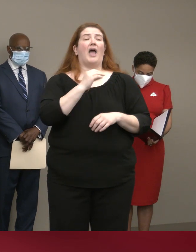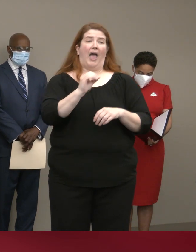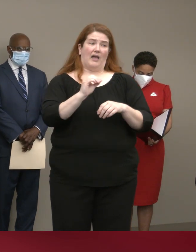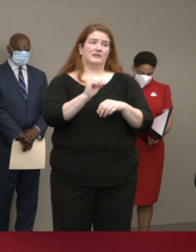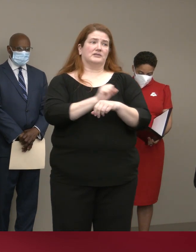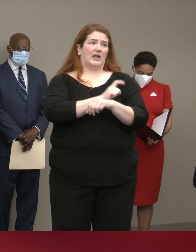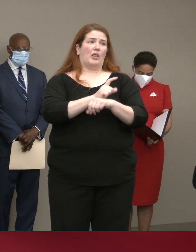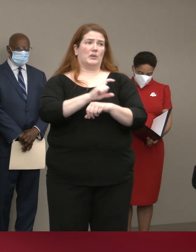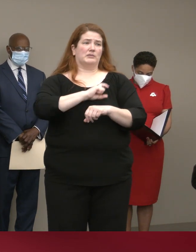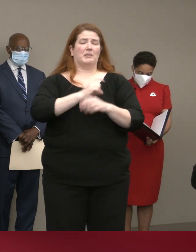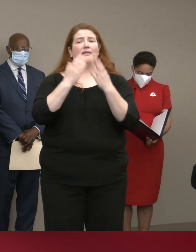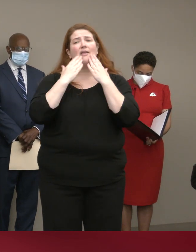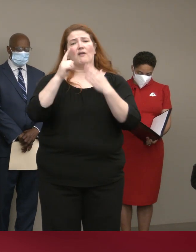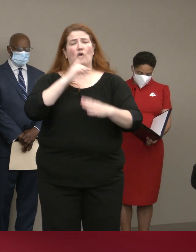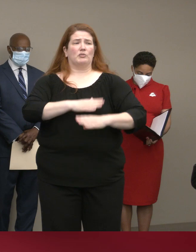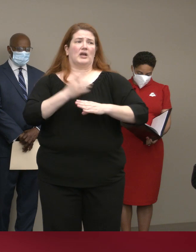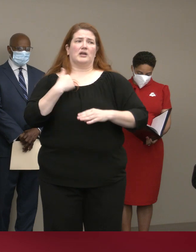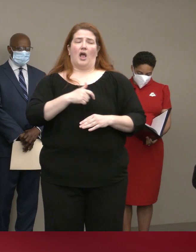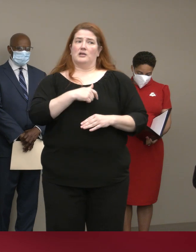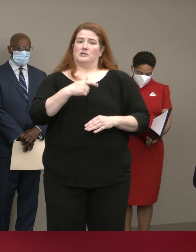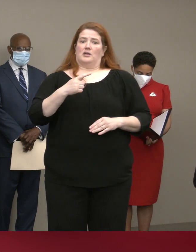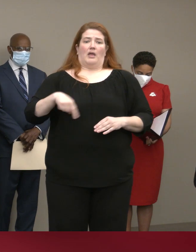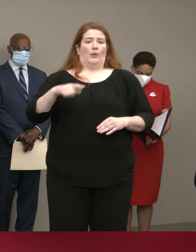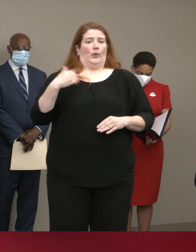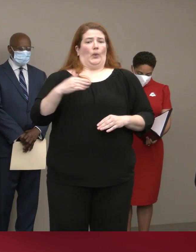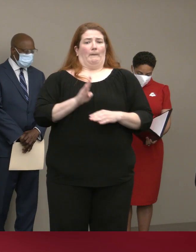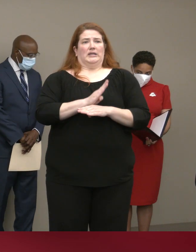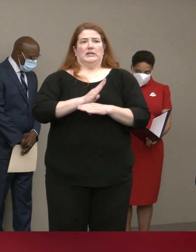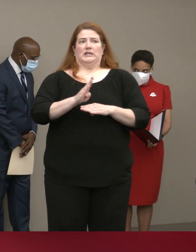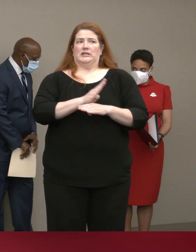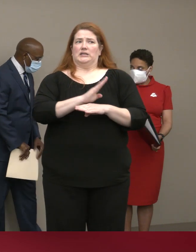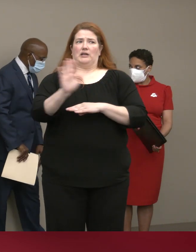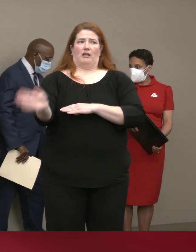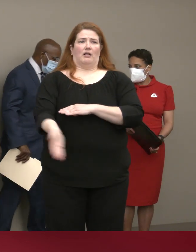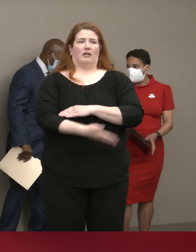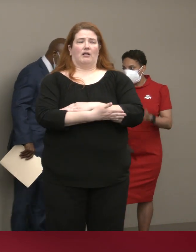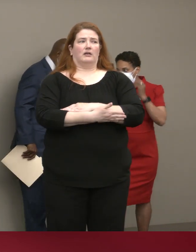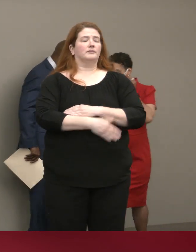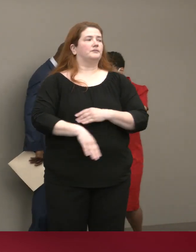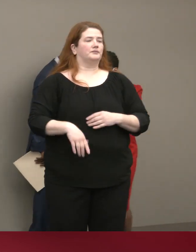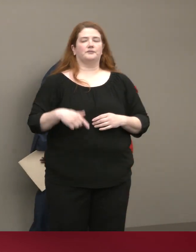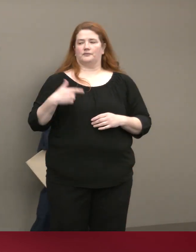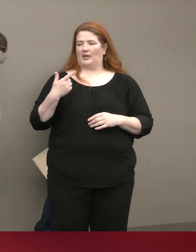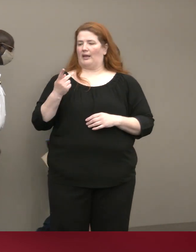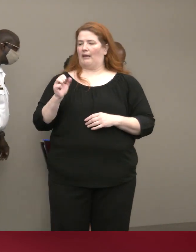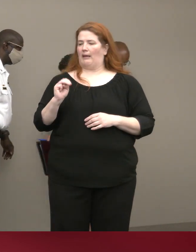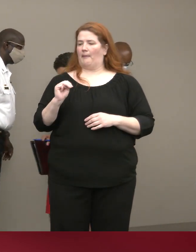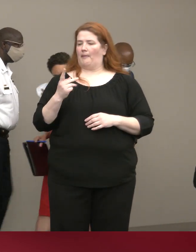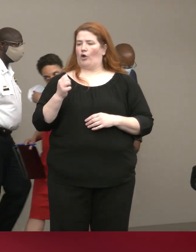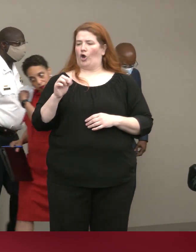for protecting us, because they were very busy also. Ms. Gardner.